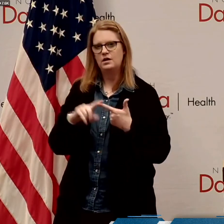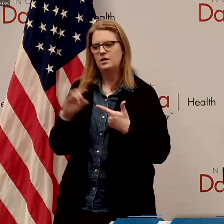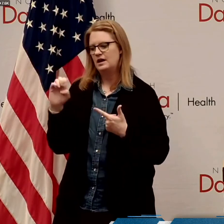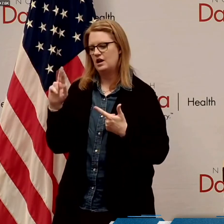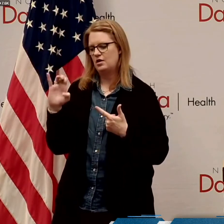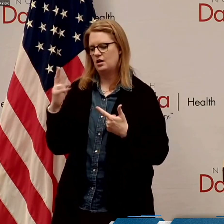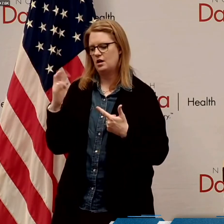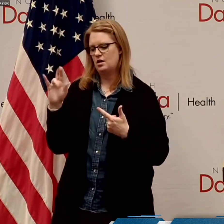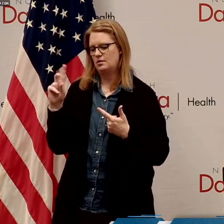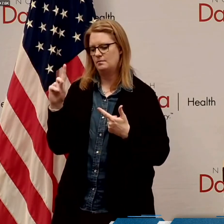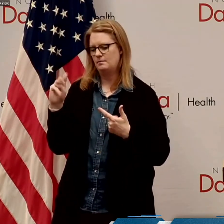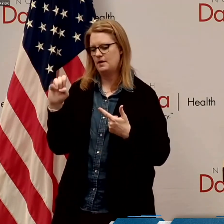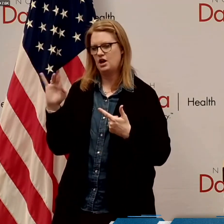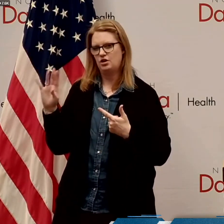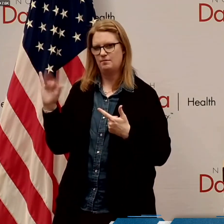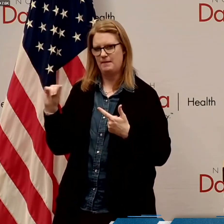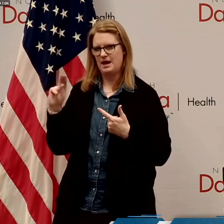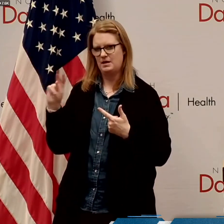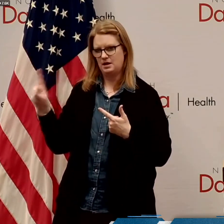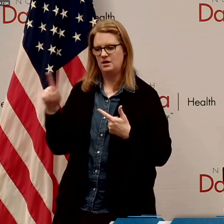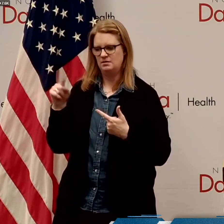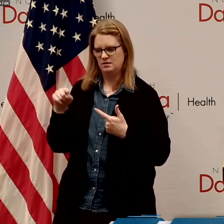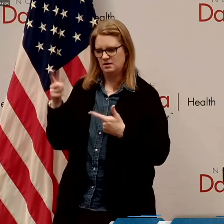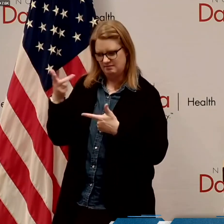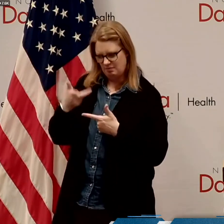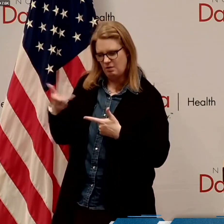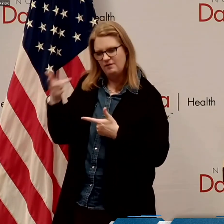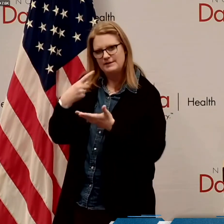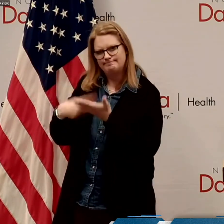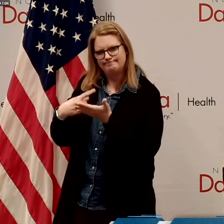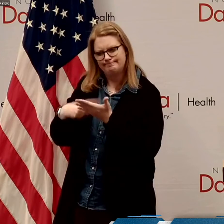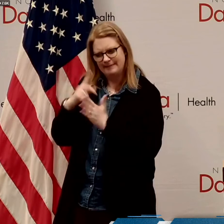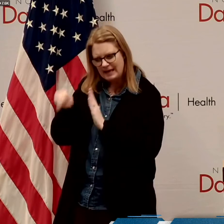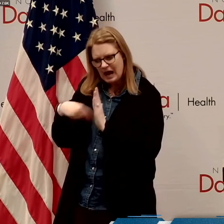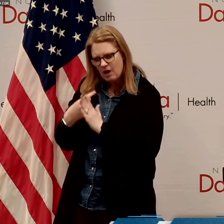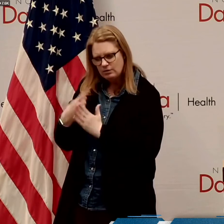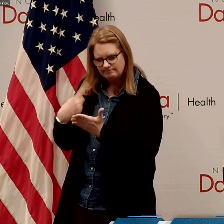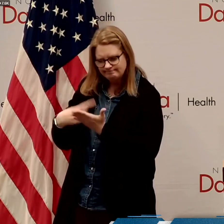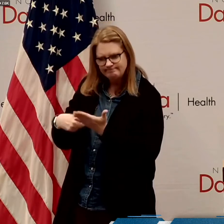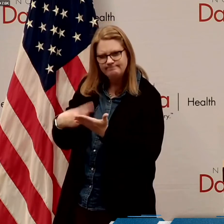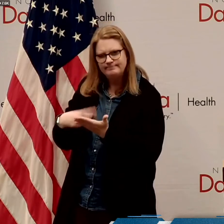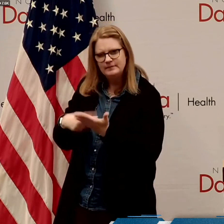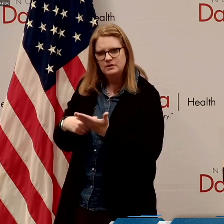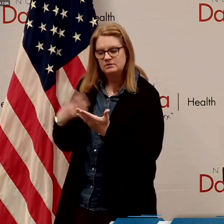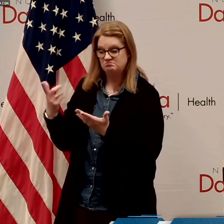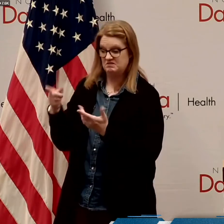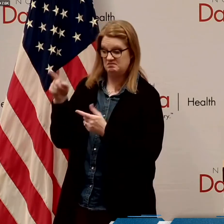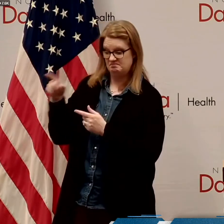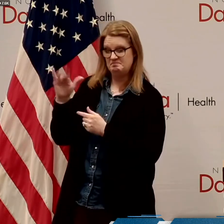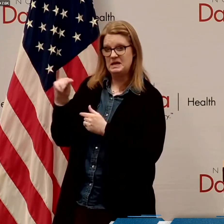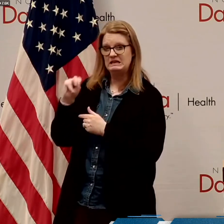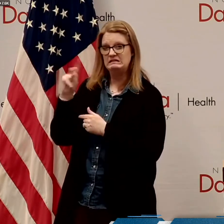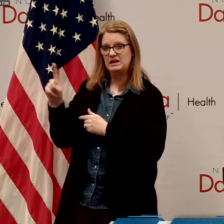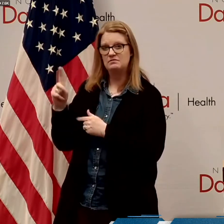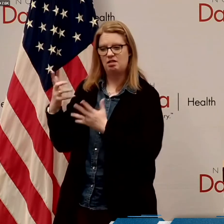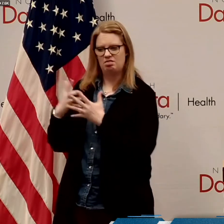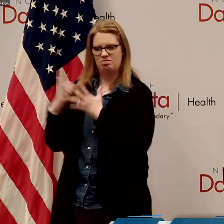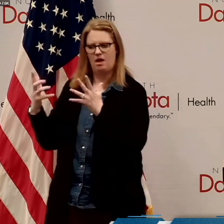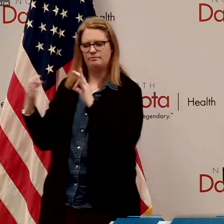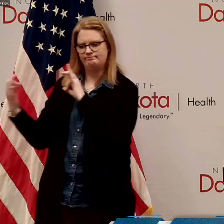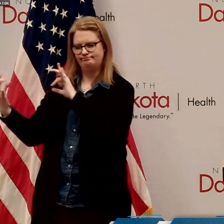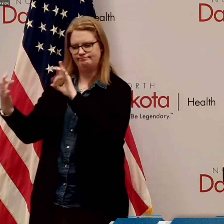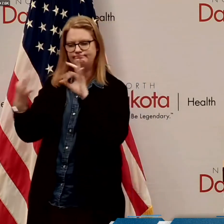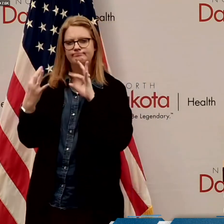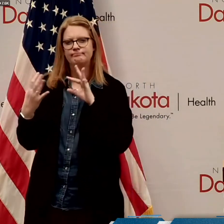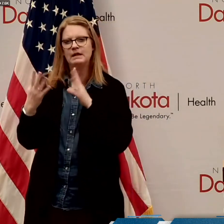his team today for nearly an hour talking through this. They've received a lot of input from community bankers